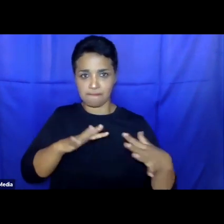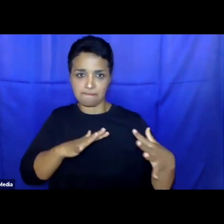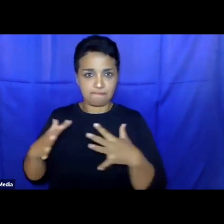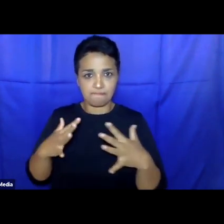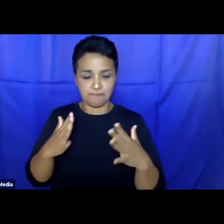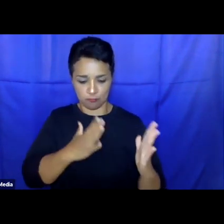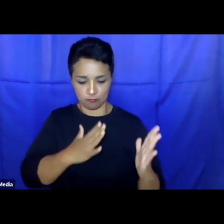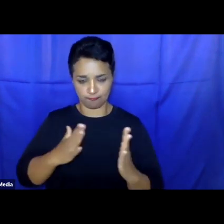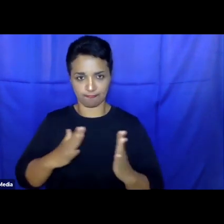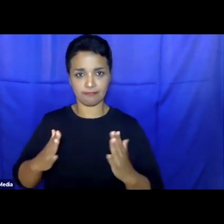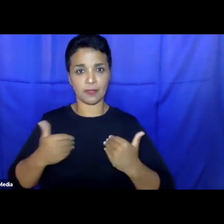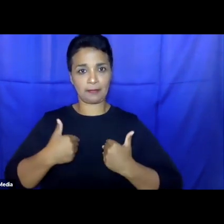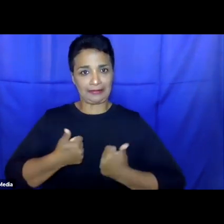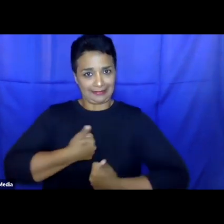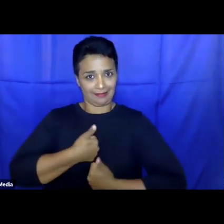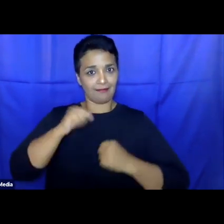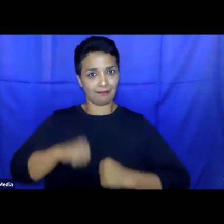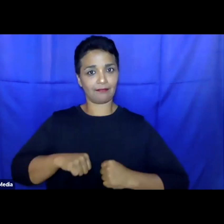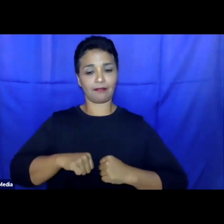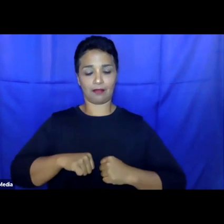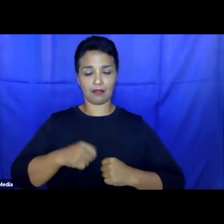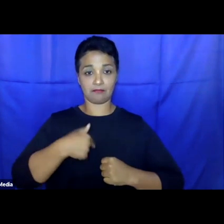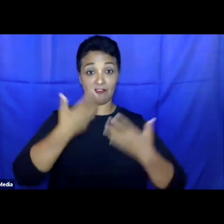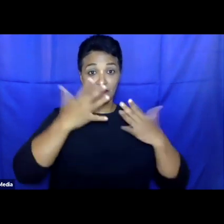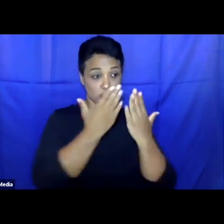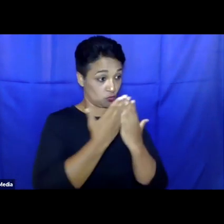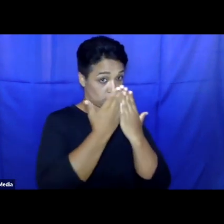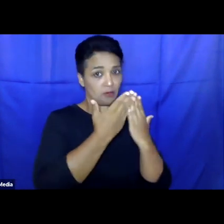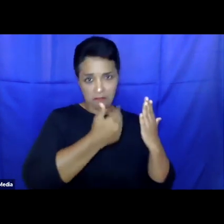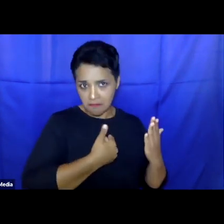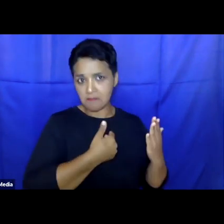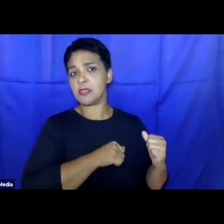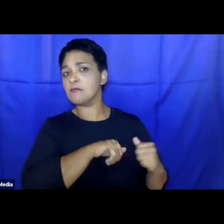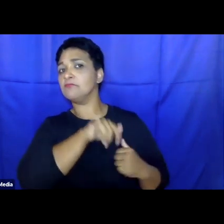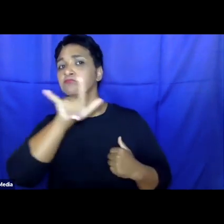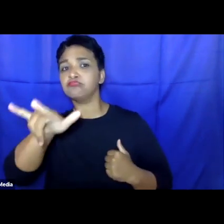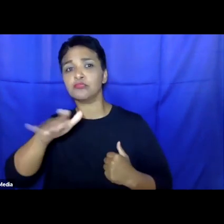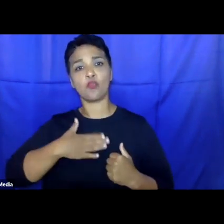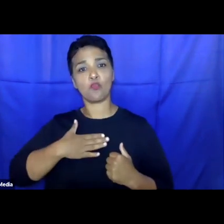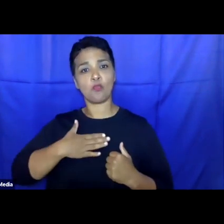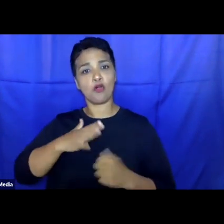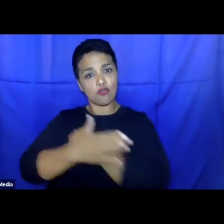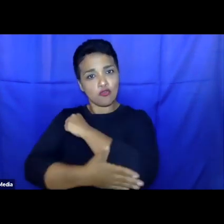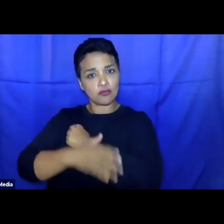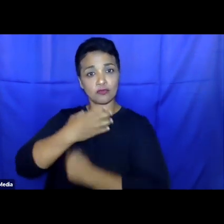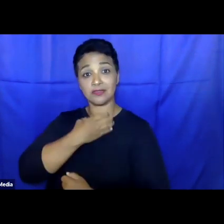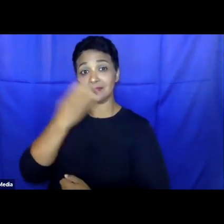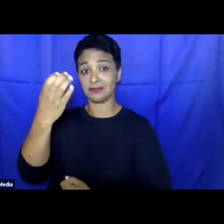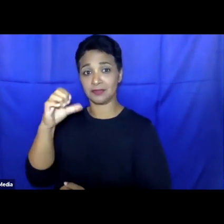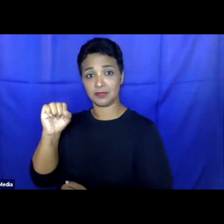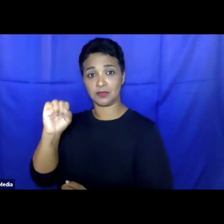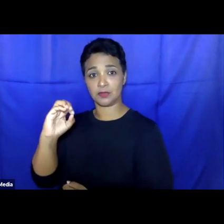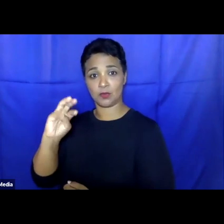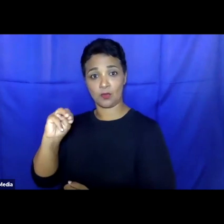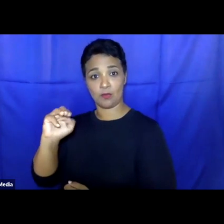position myself to go back to my country and help those in need through my work with